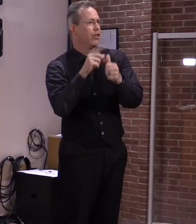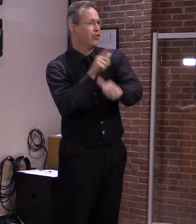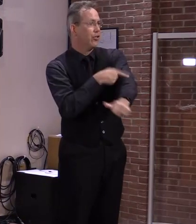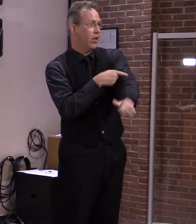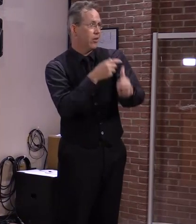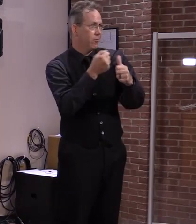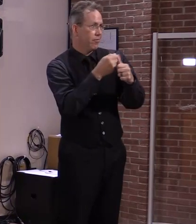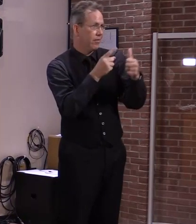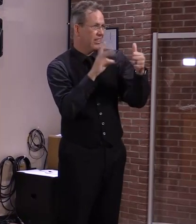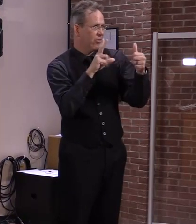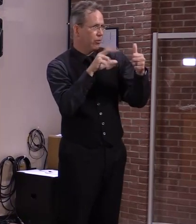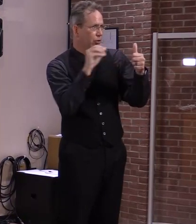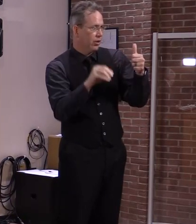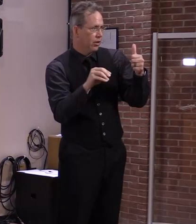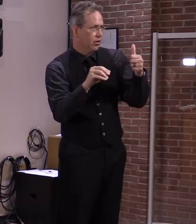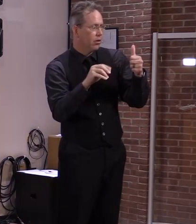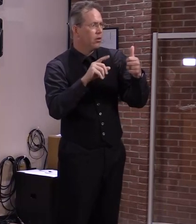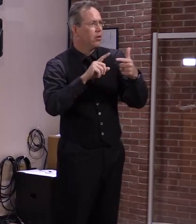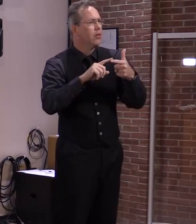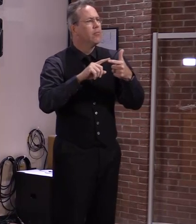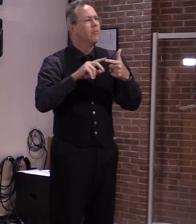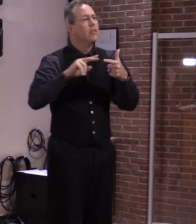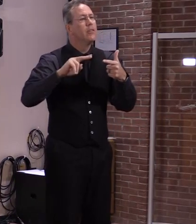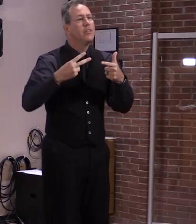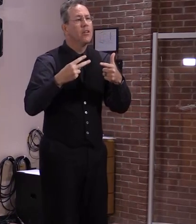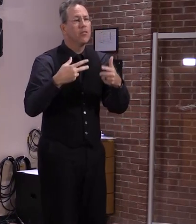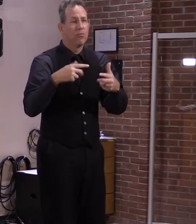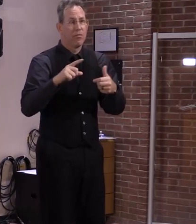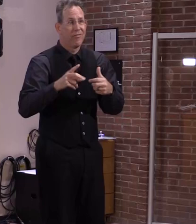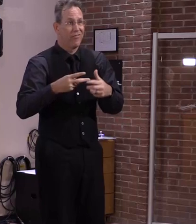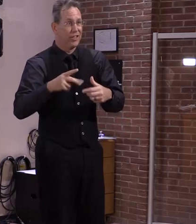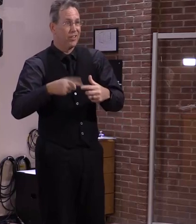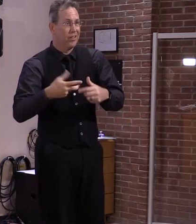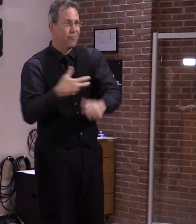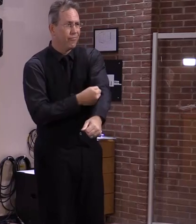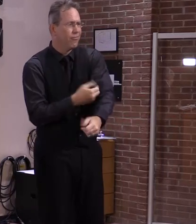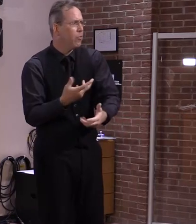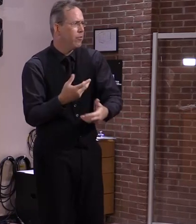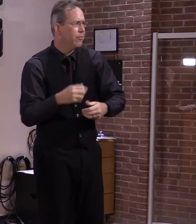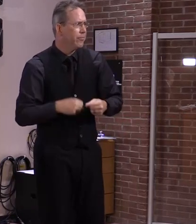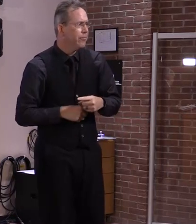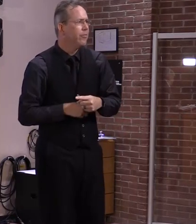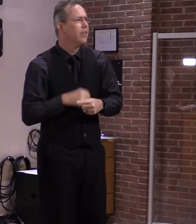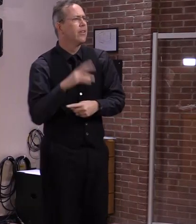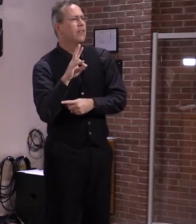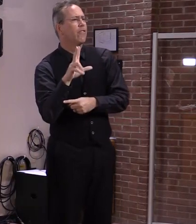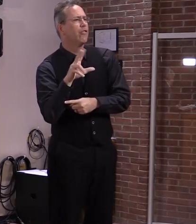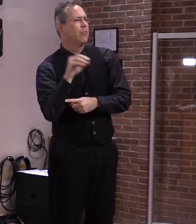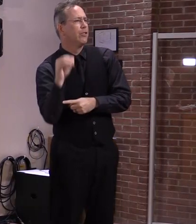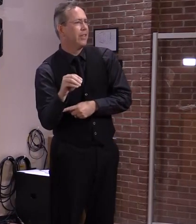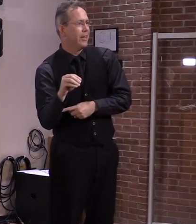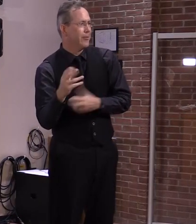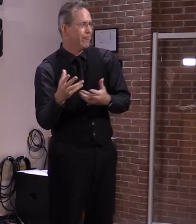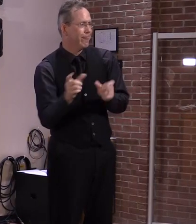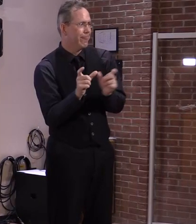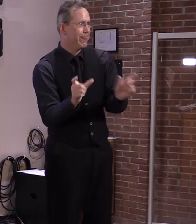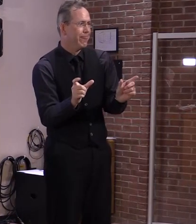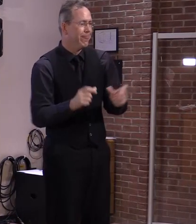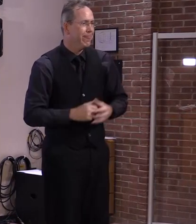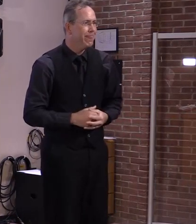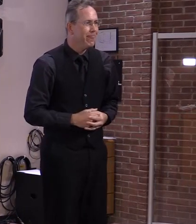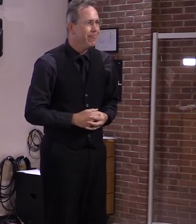to the many convenient opportunities to get your shot. On Saturday, seven locations along Route